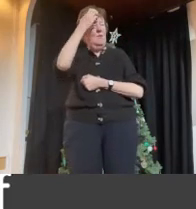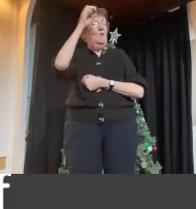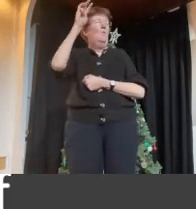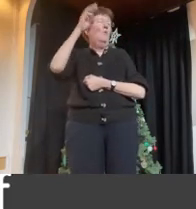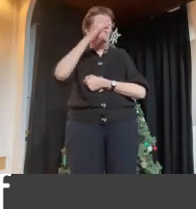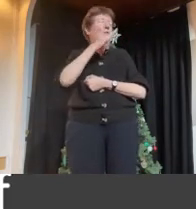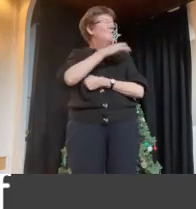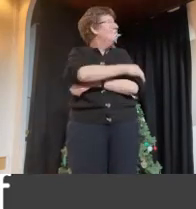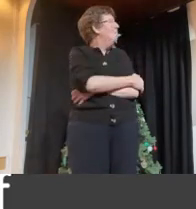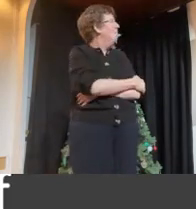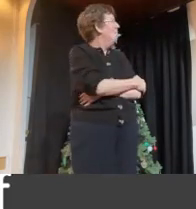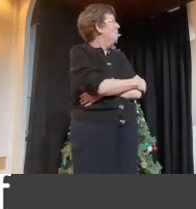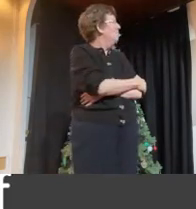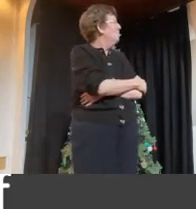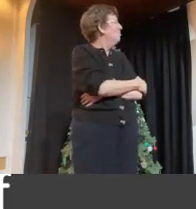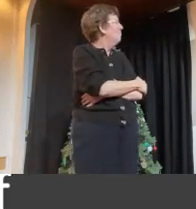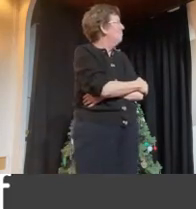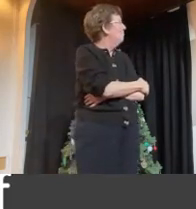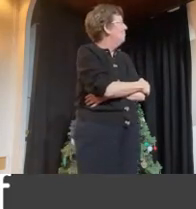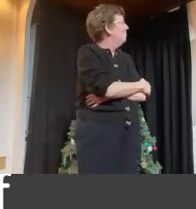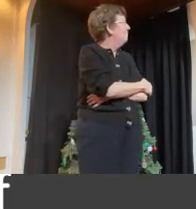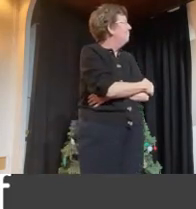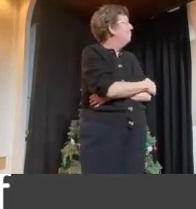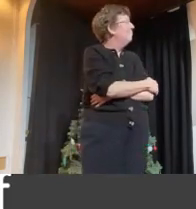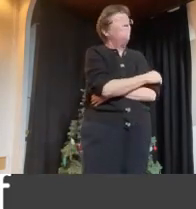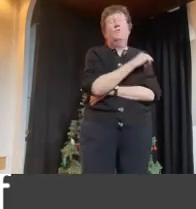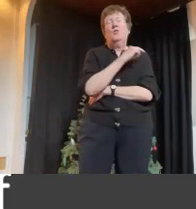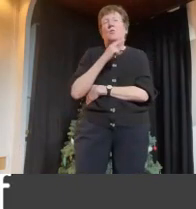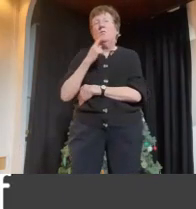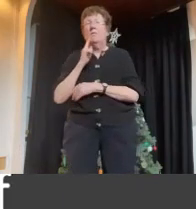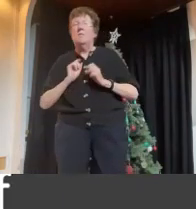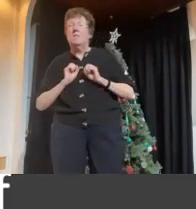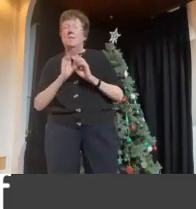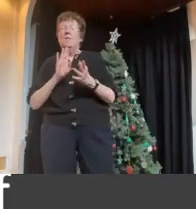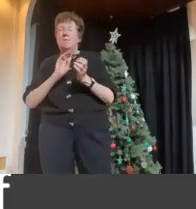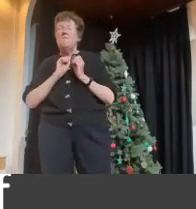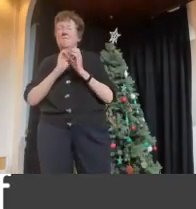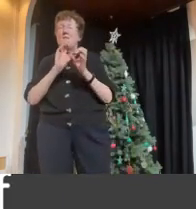language planning supported that promotion and encouragement of BSL in deaf education.